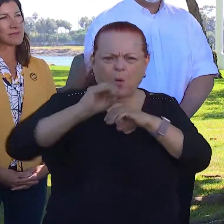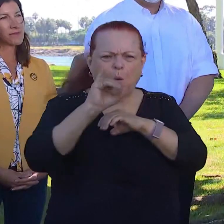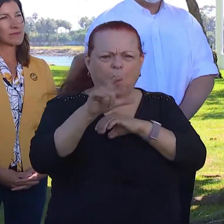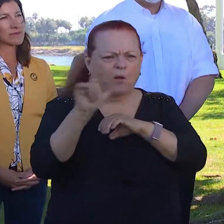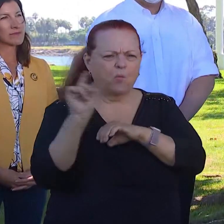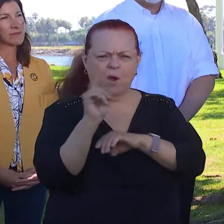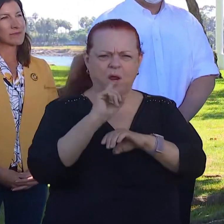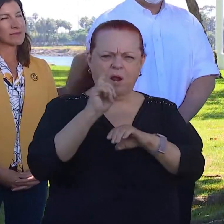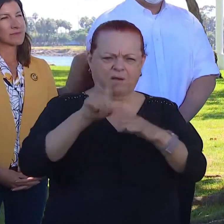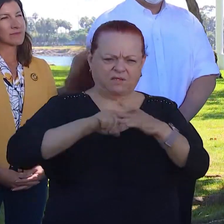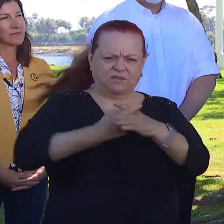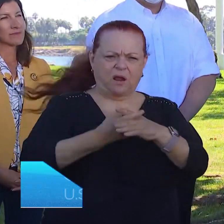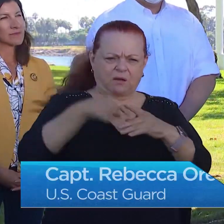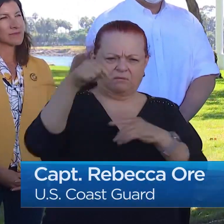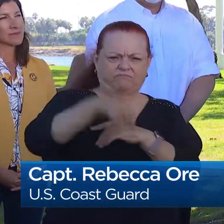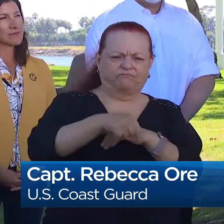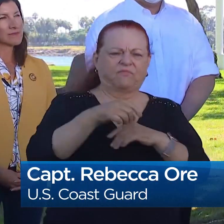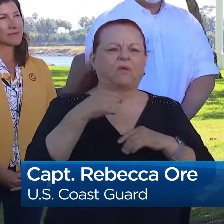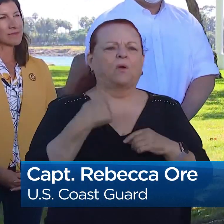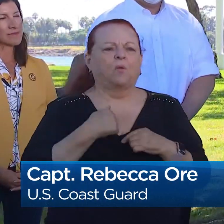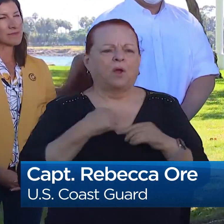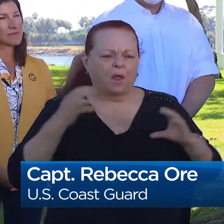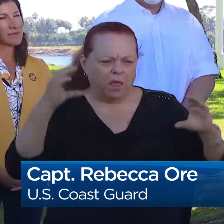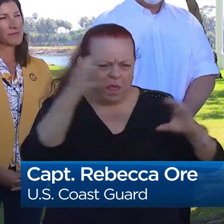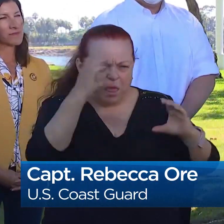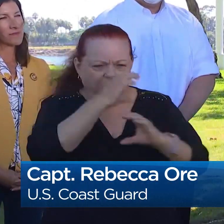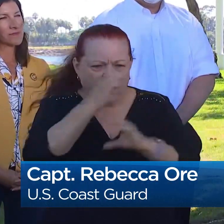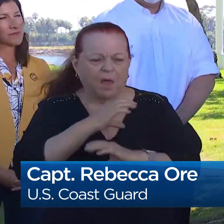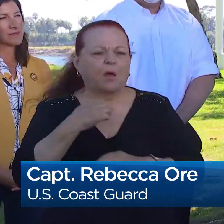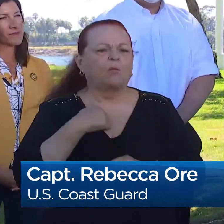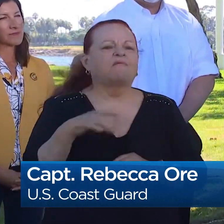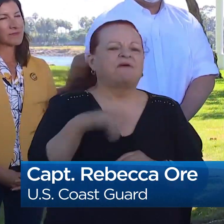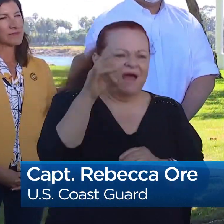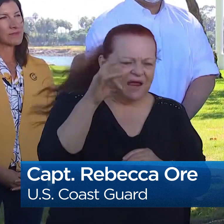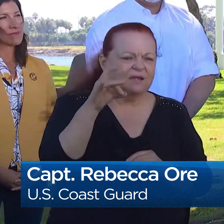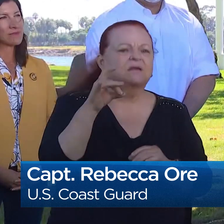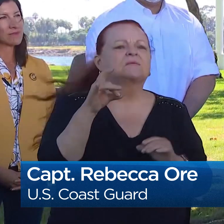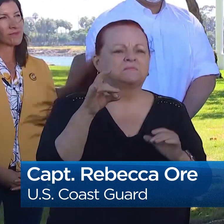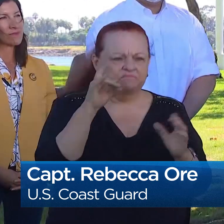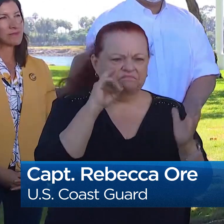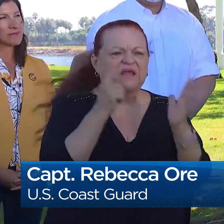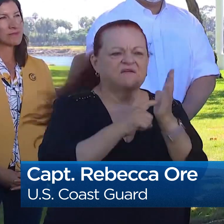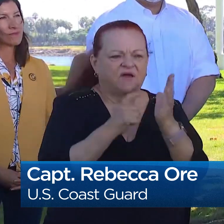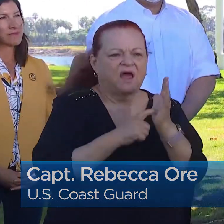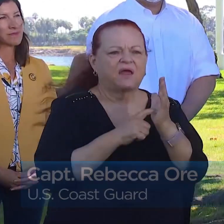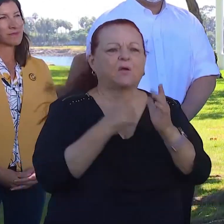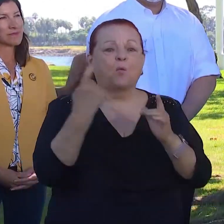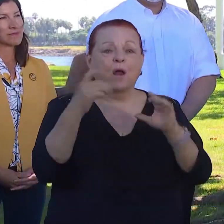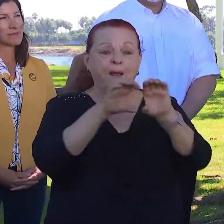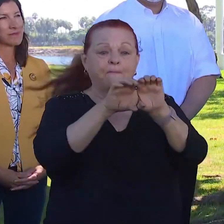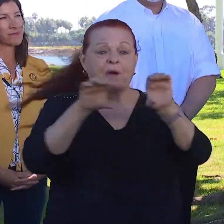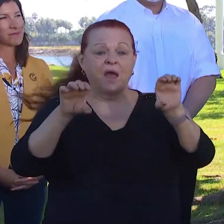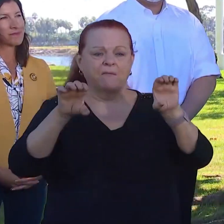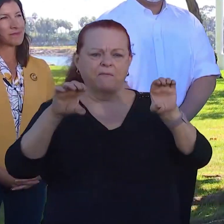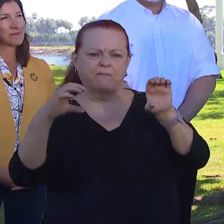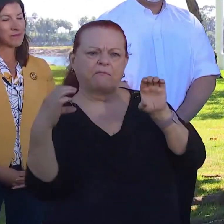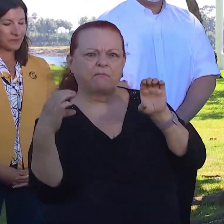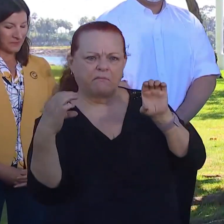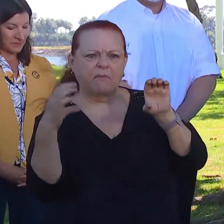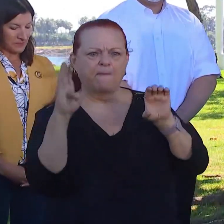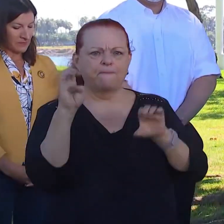in the course of conducting those operations, we learned and identified a slight bend in that